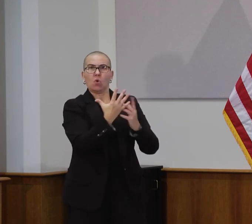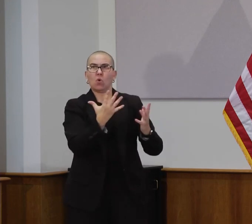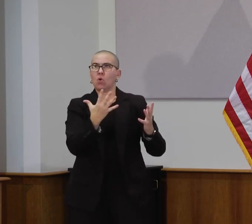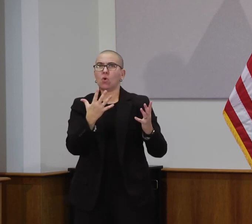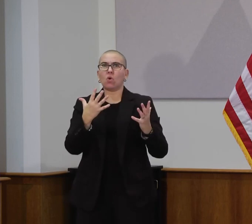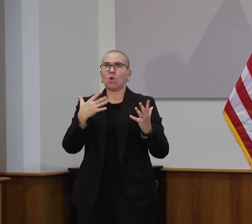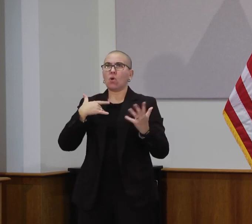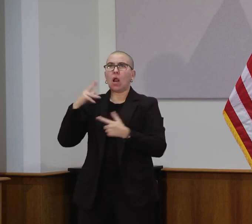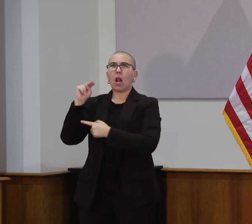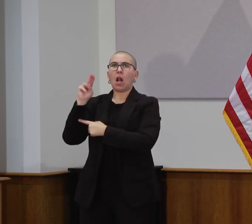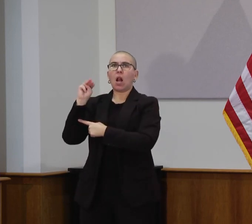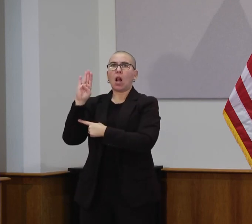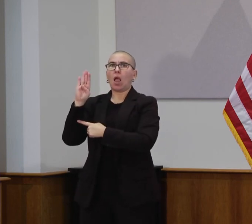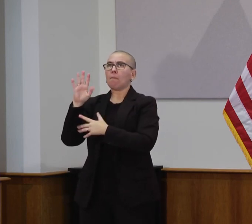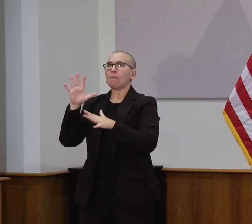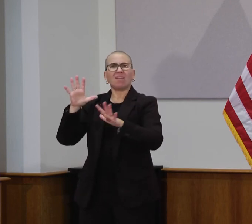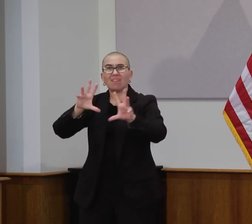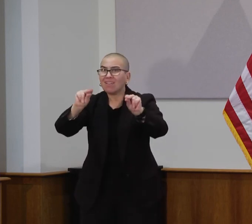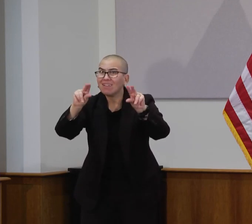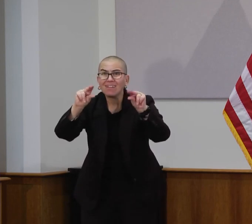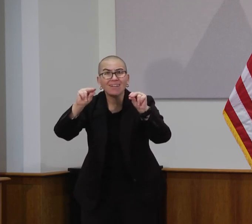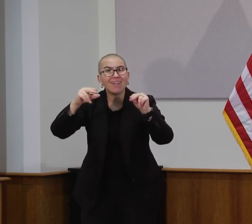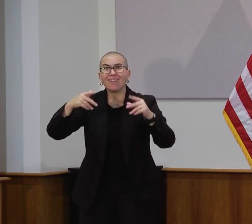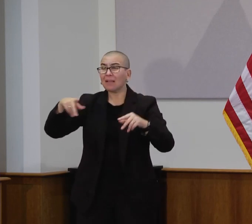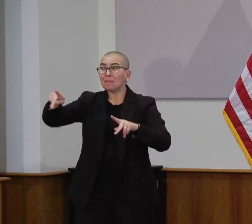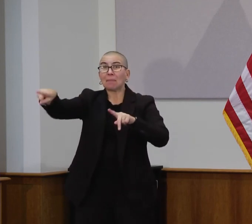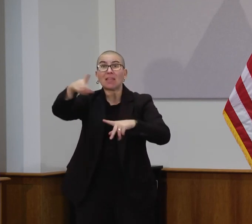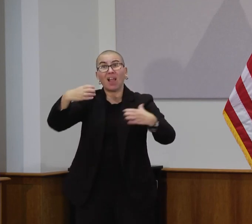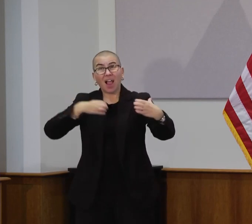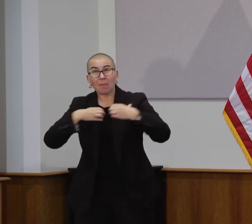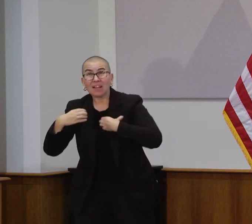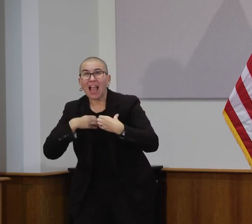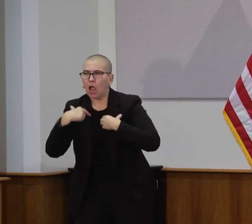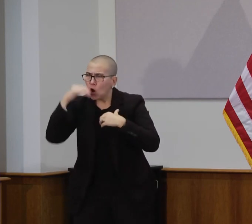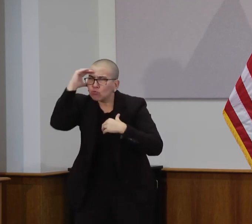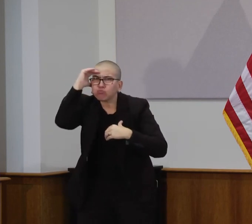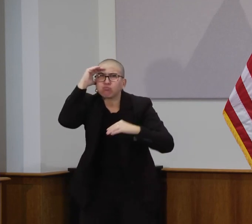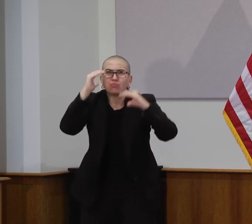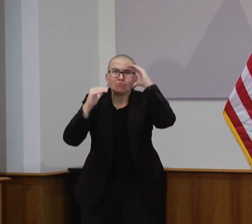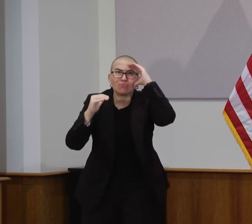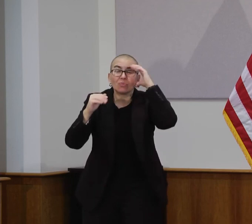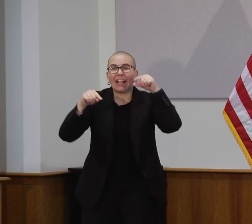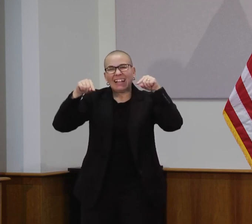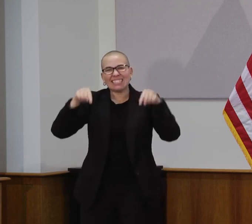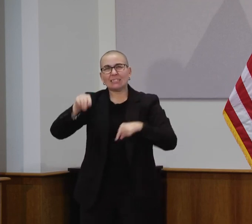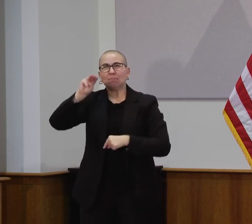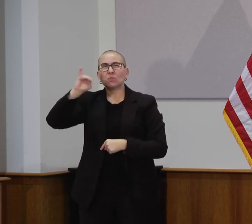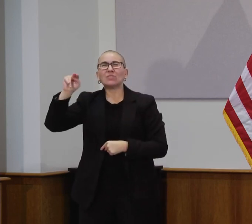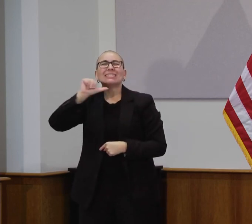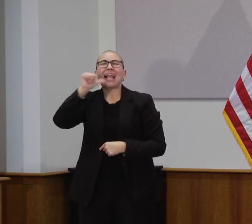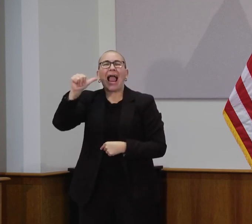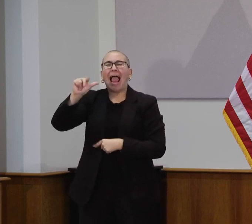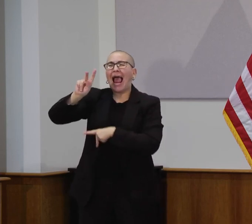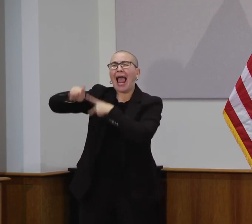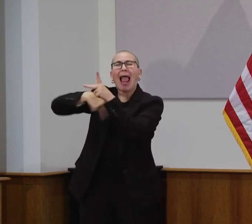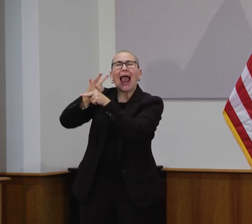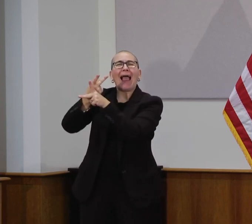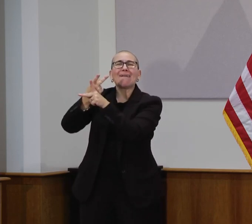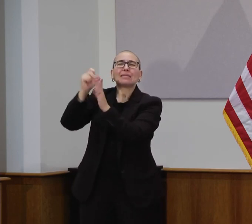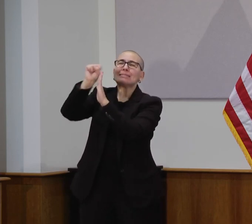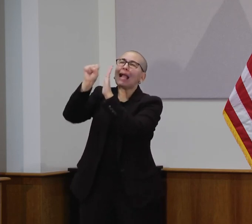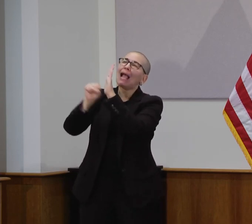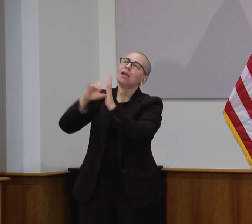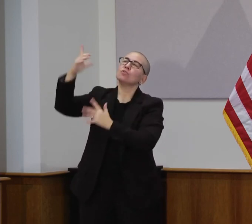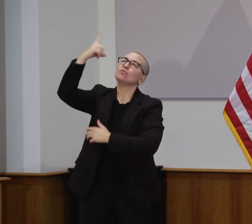everybody here, that everything is Lake Wobegon. It's not that. But what I can tell you is by many measures, we